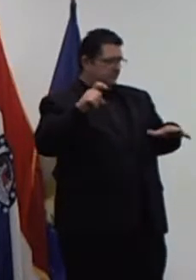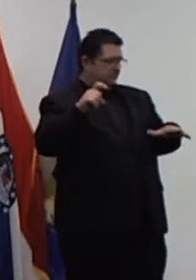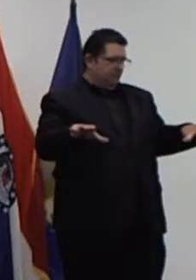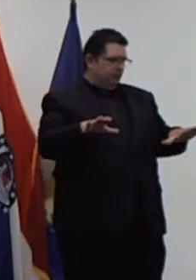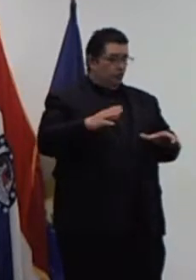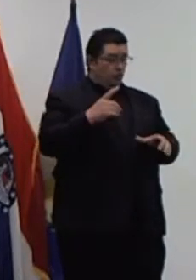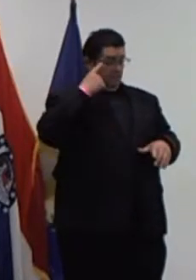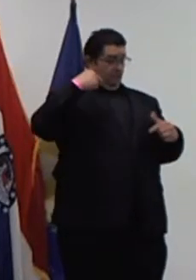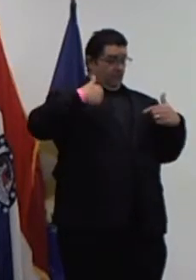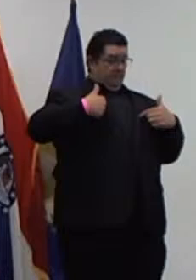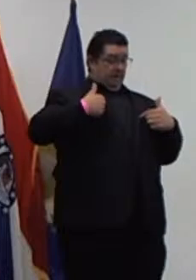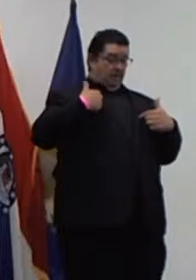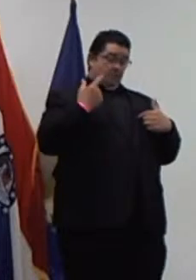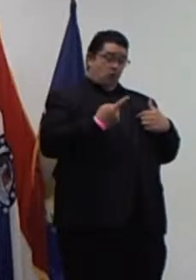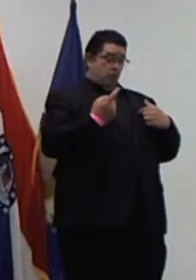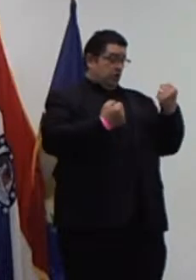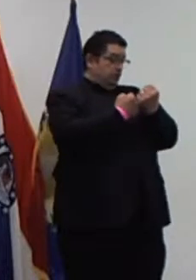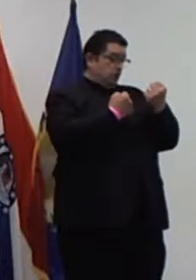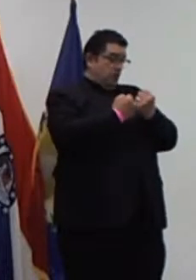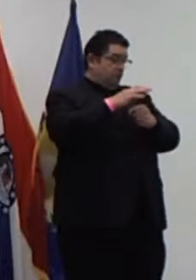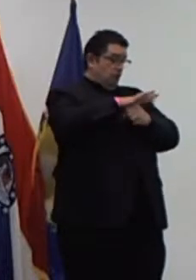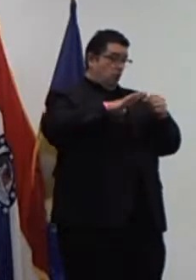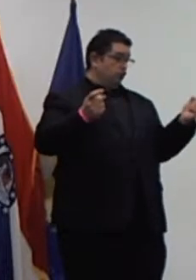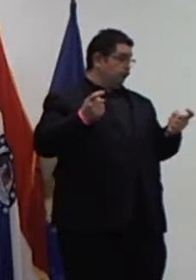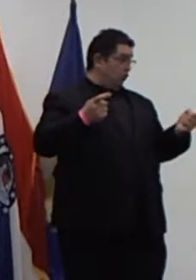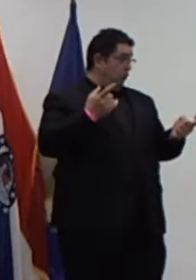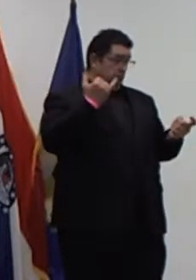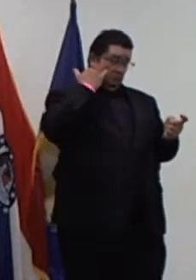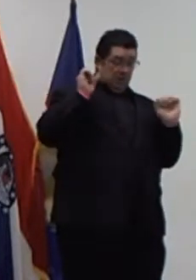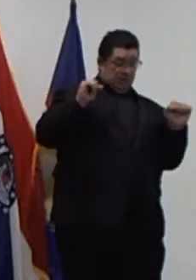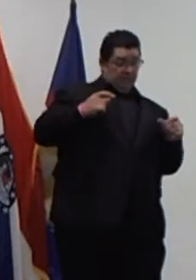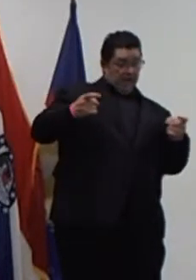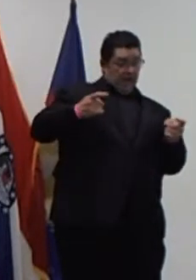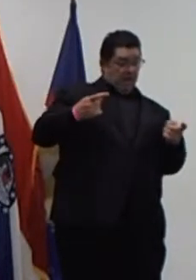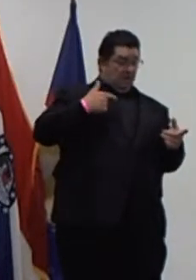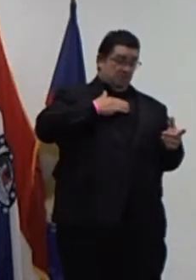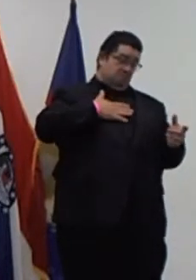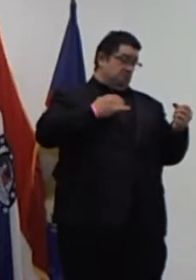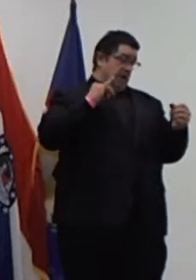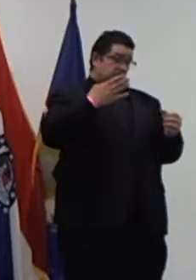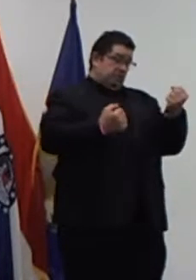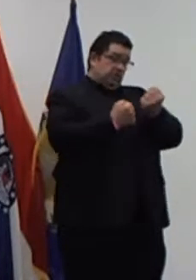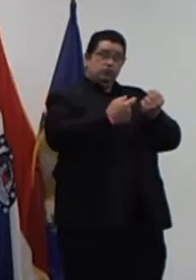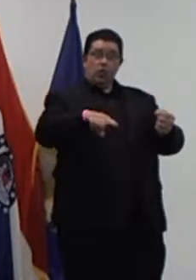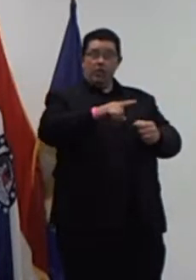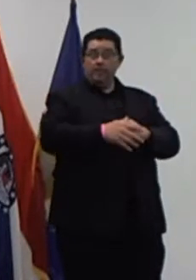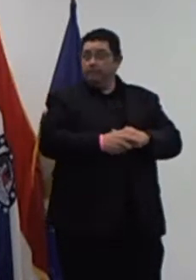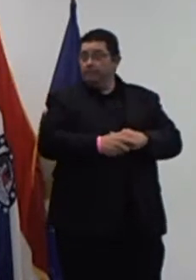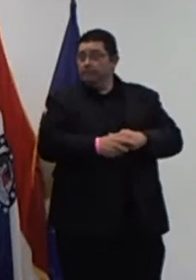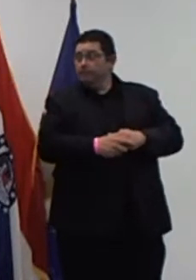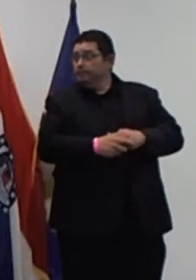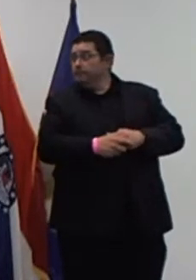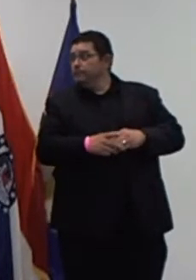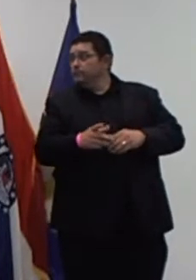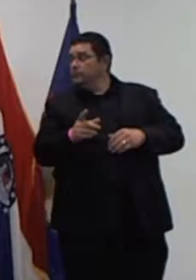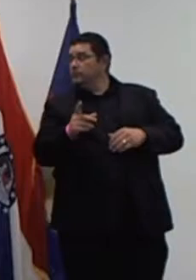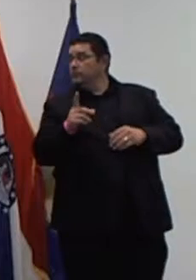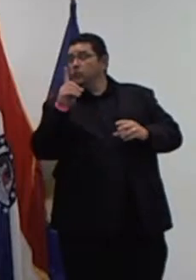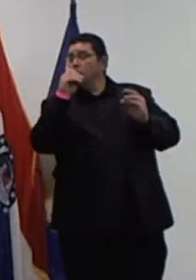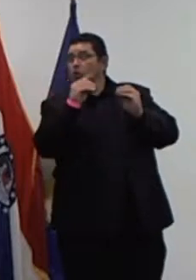me, I'm always going to be supportive of the local control. As long as they can handle it, my job's going to be to support it. We'll take one more question